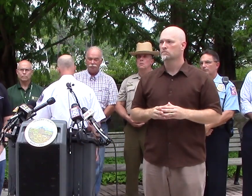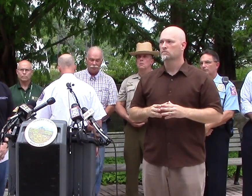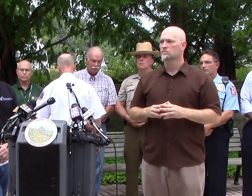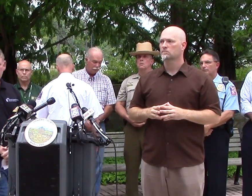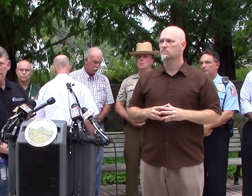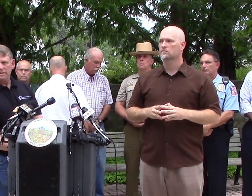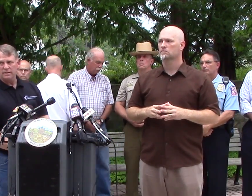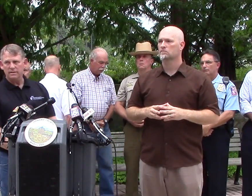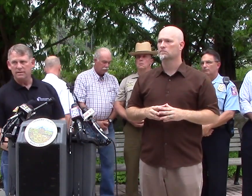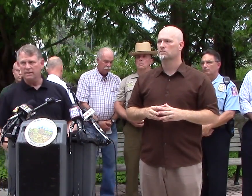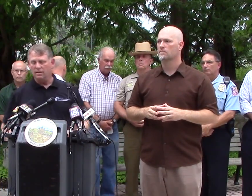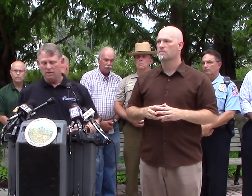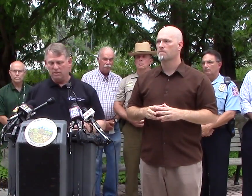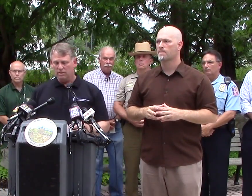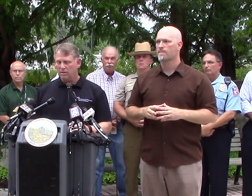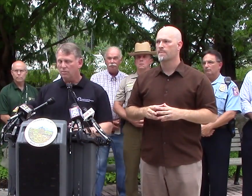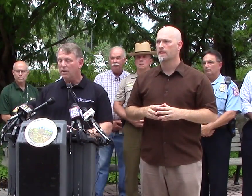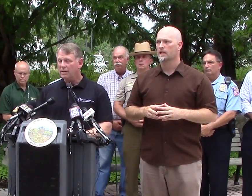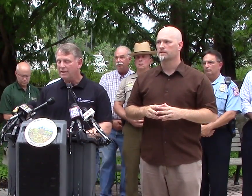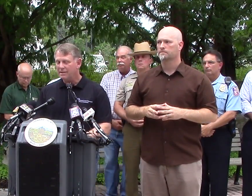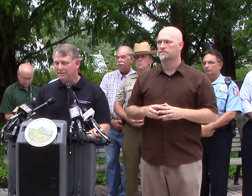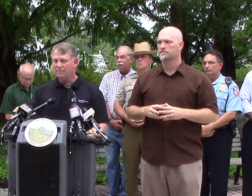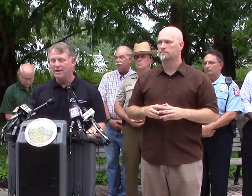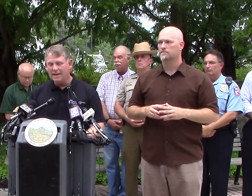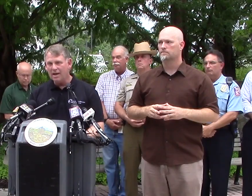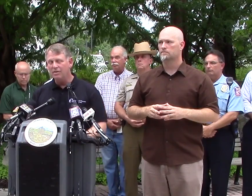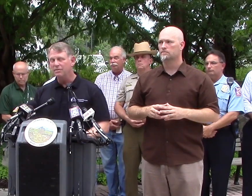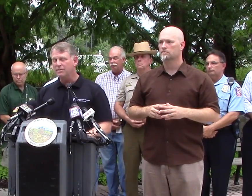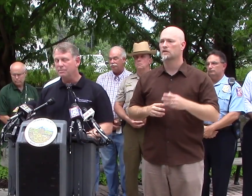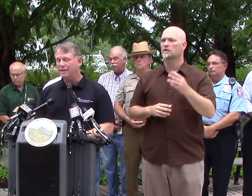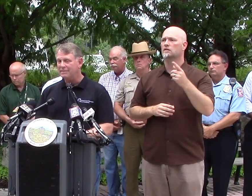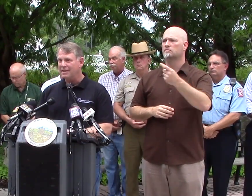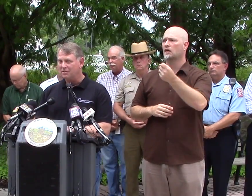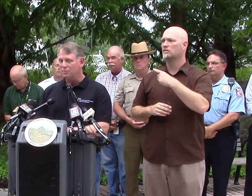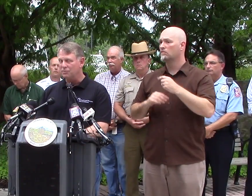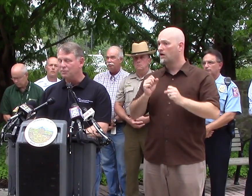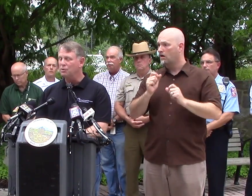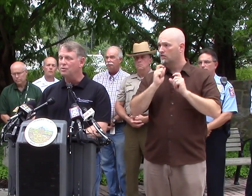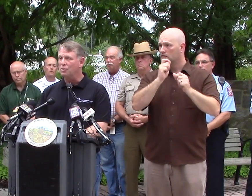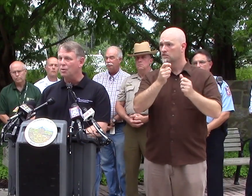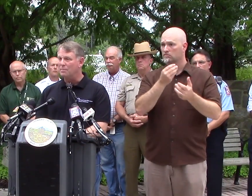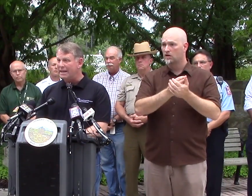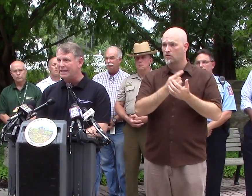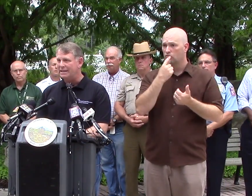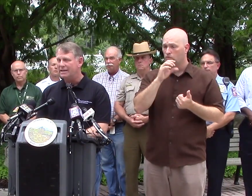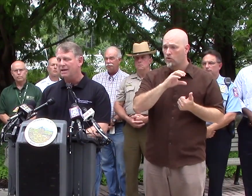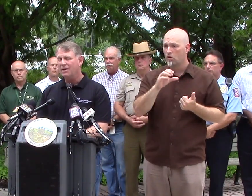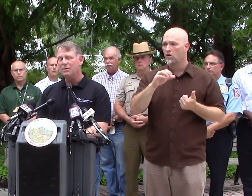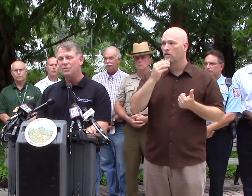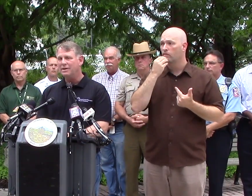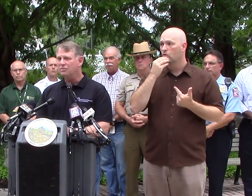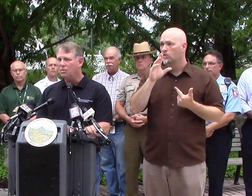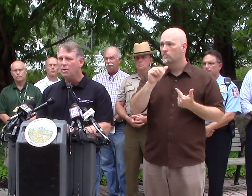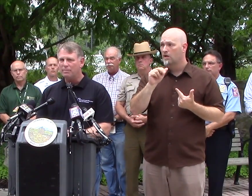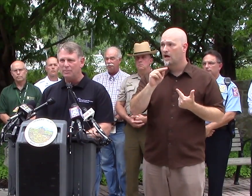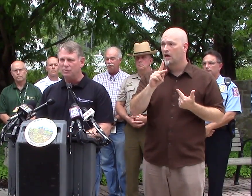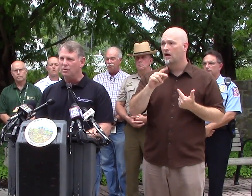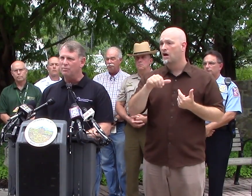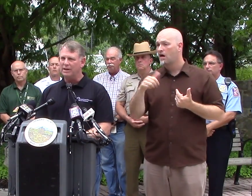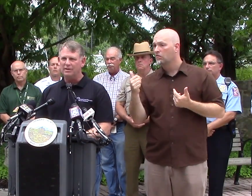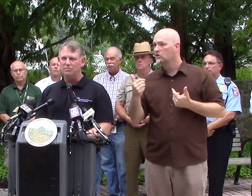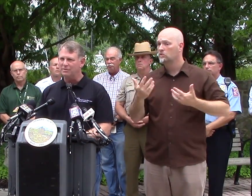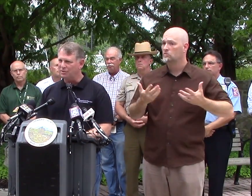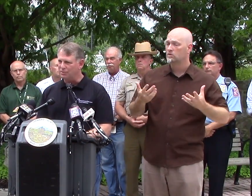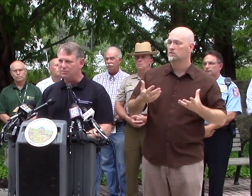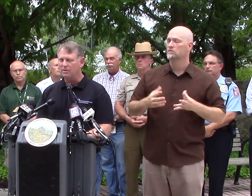banks and the pending Red Cross situation? Well, I think right now the best thing they can do is food or money. We really don't want people to